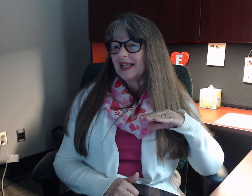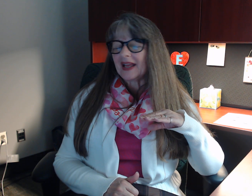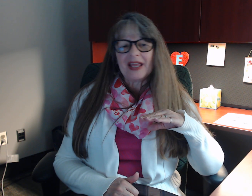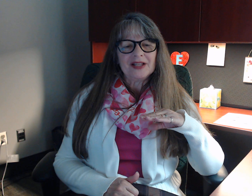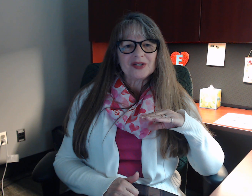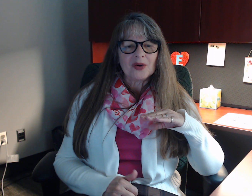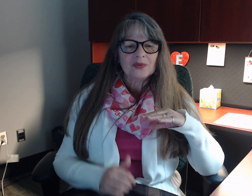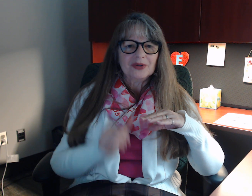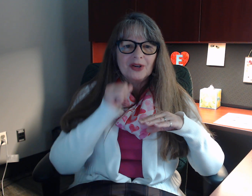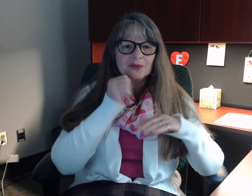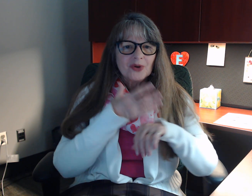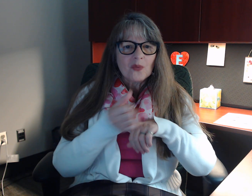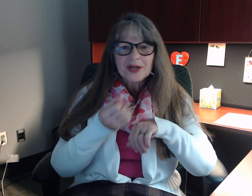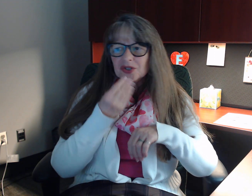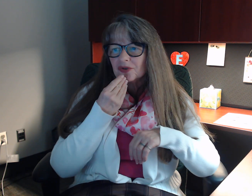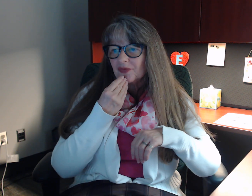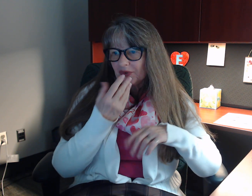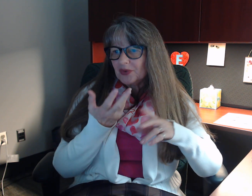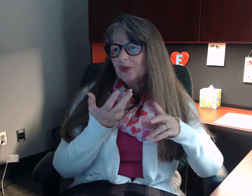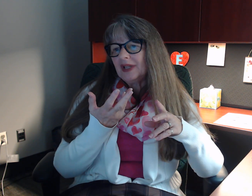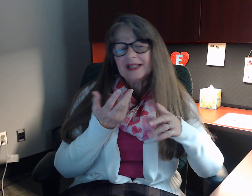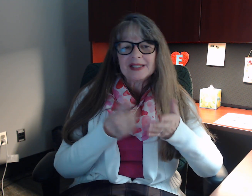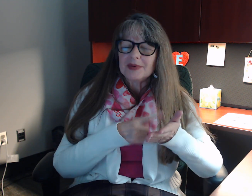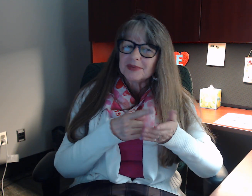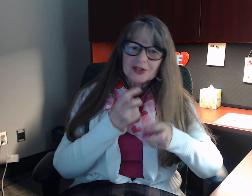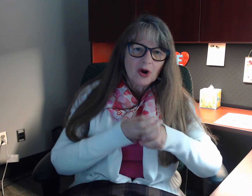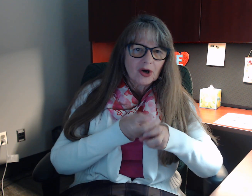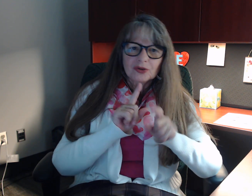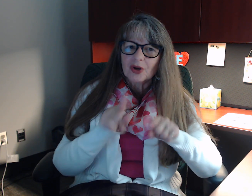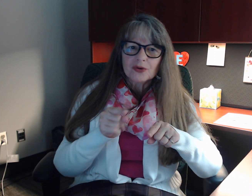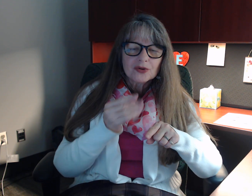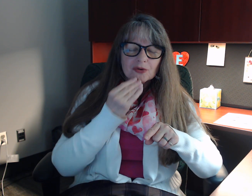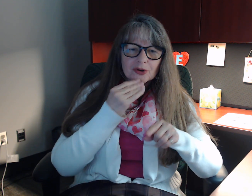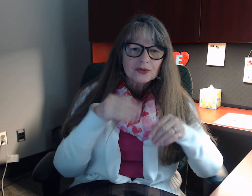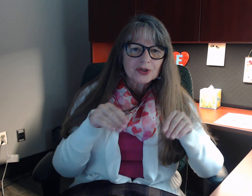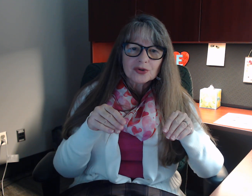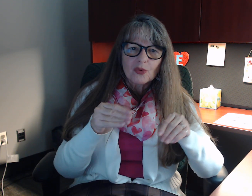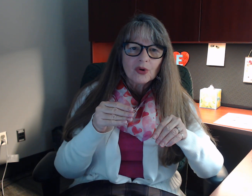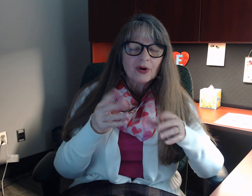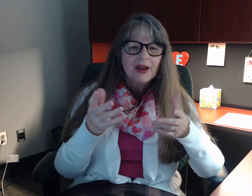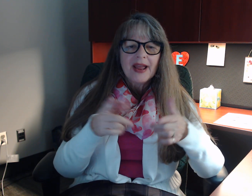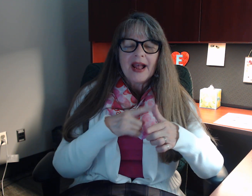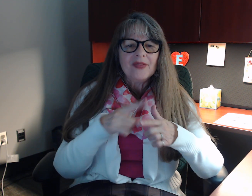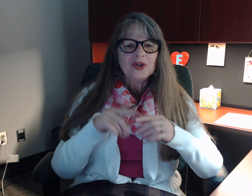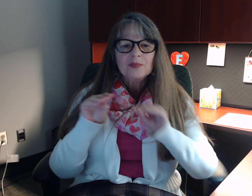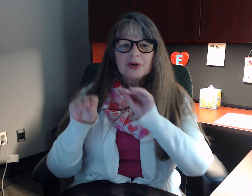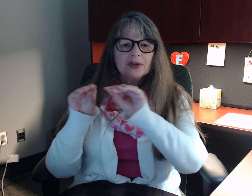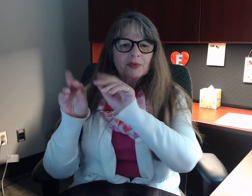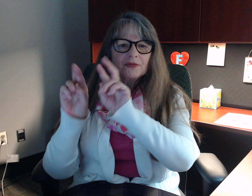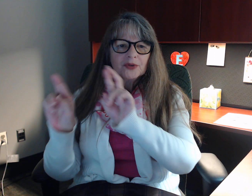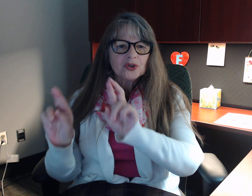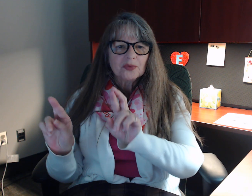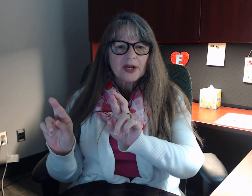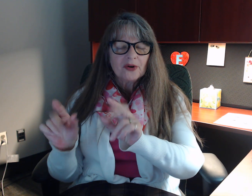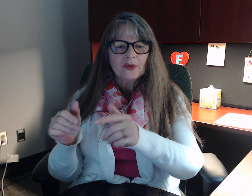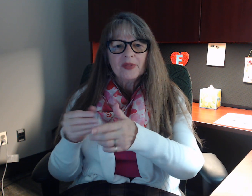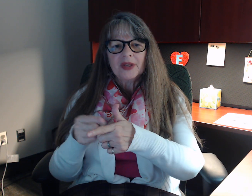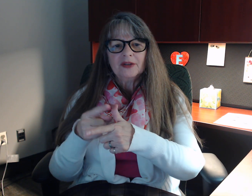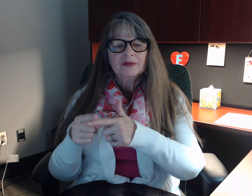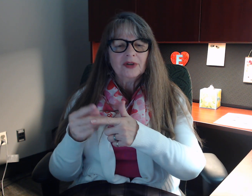And so, don't waste your food. And sometimes that's hard. You'll go to the grocery store and then you put it in the refrigerator and then,